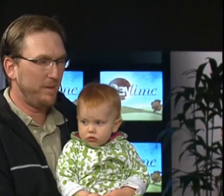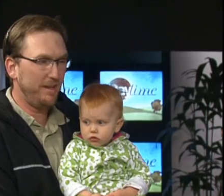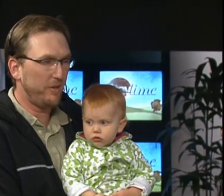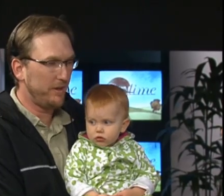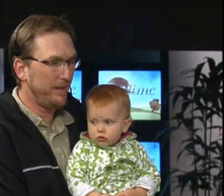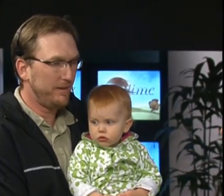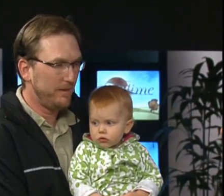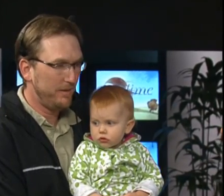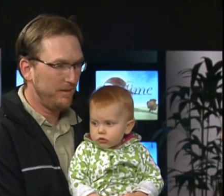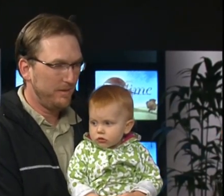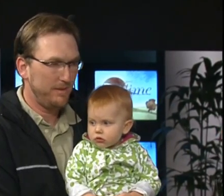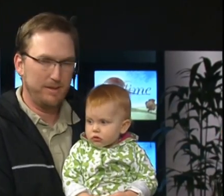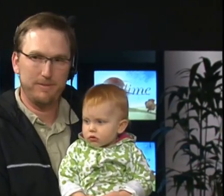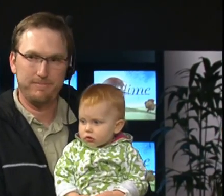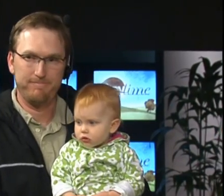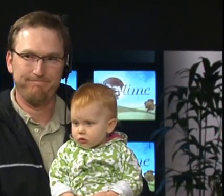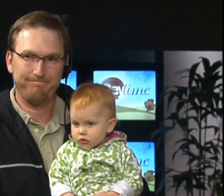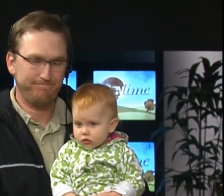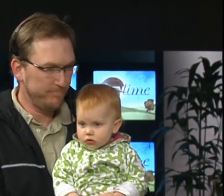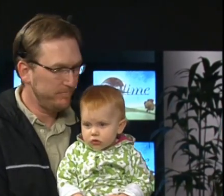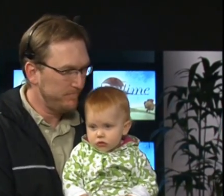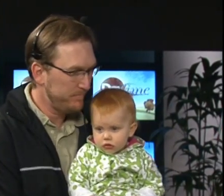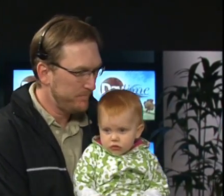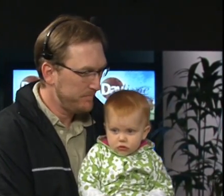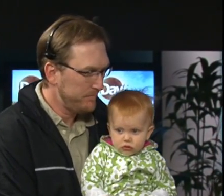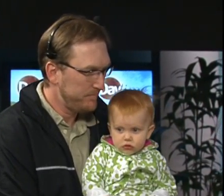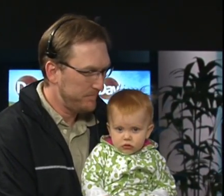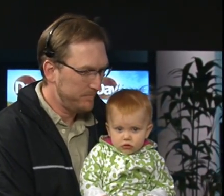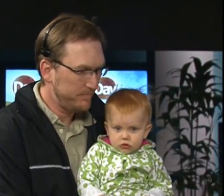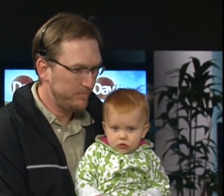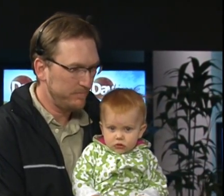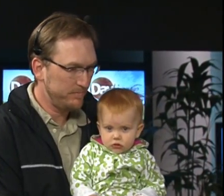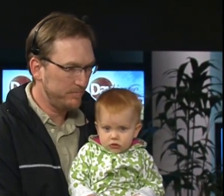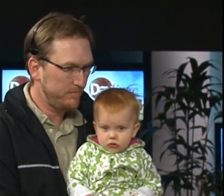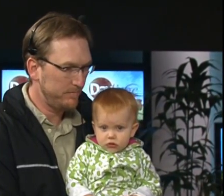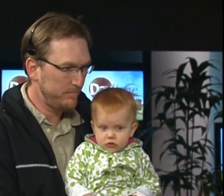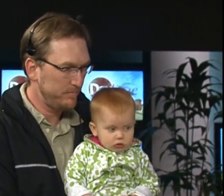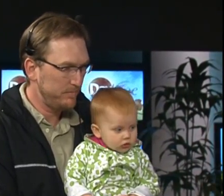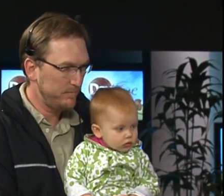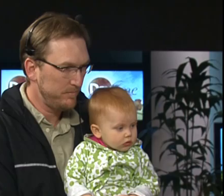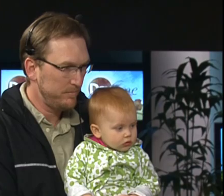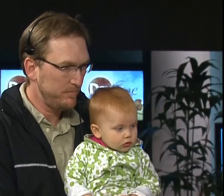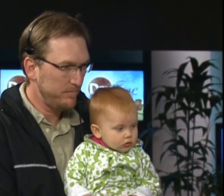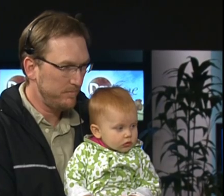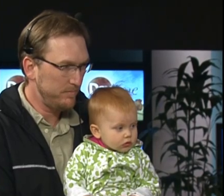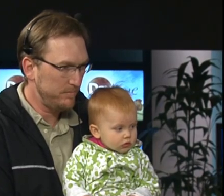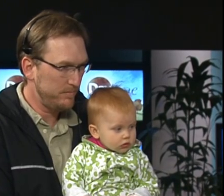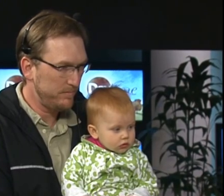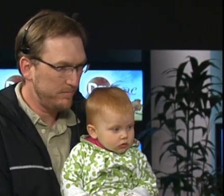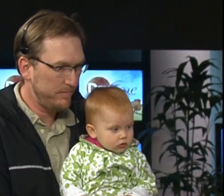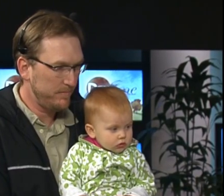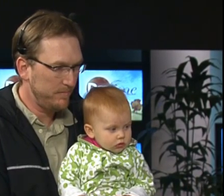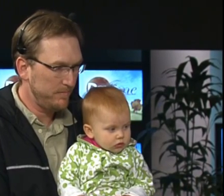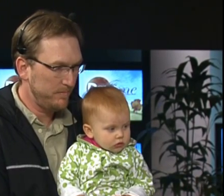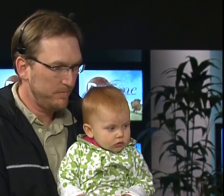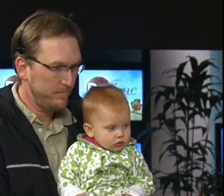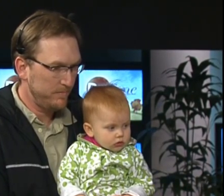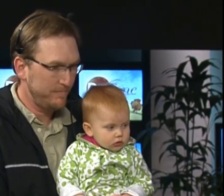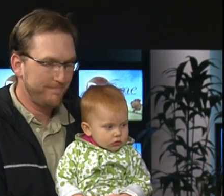20 to 30. 20 to 30. That's amazing. Good what was... This was shoes? Shoes. Shoes. We've got shoes like this. Shoes. Yes, this is